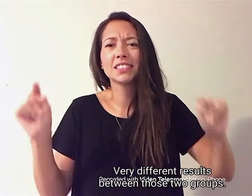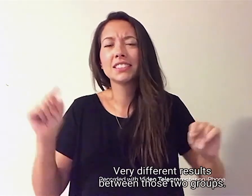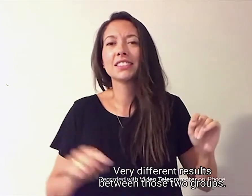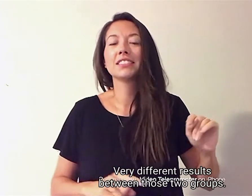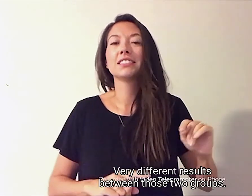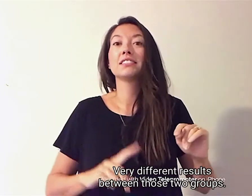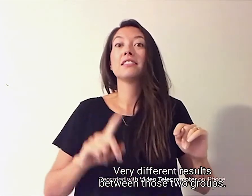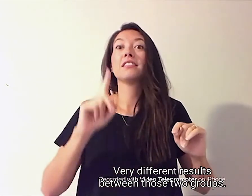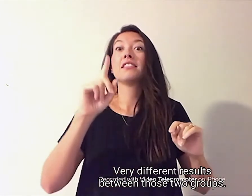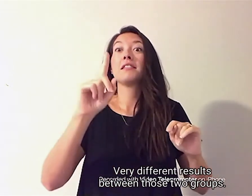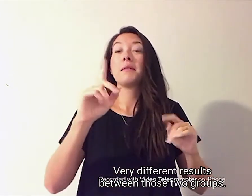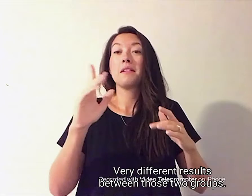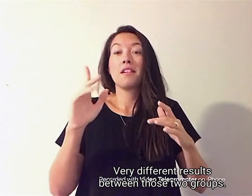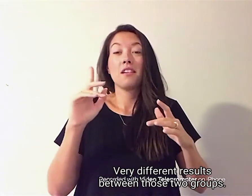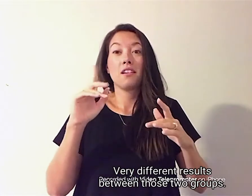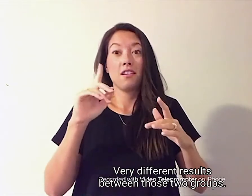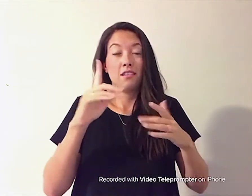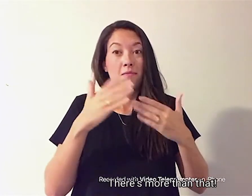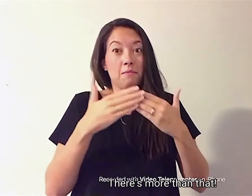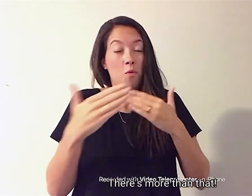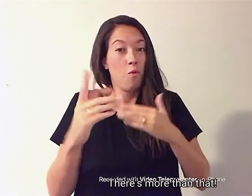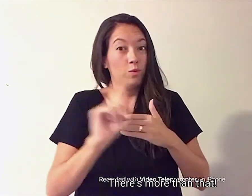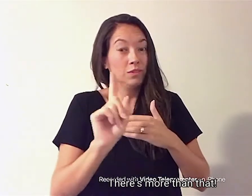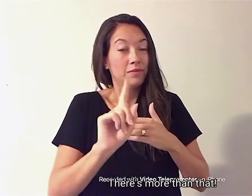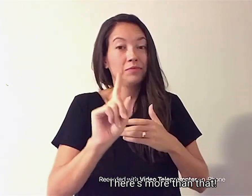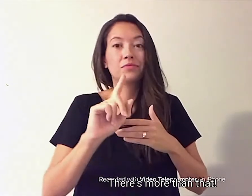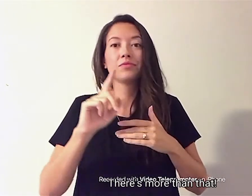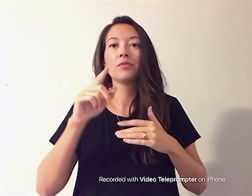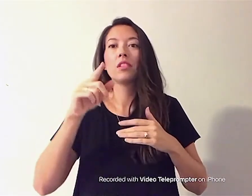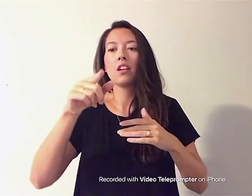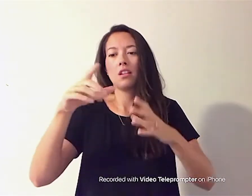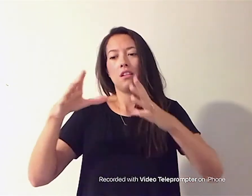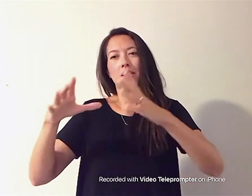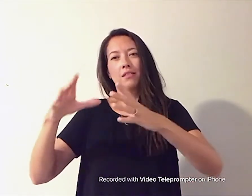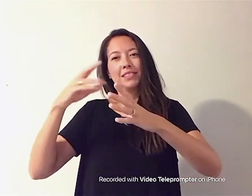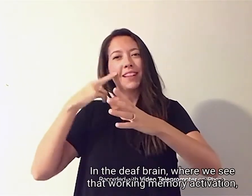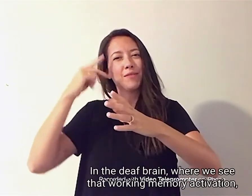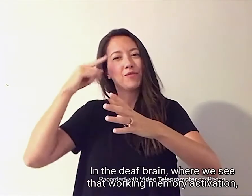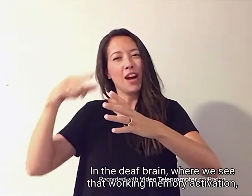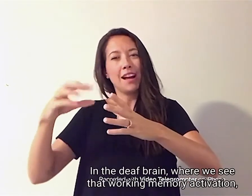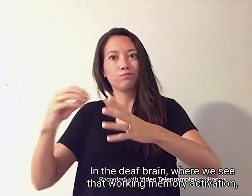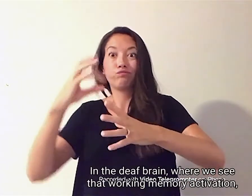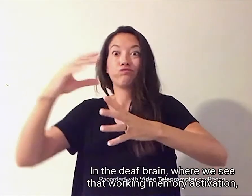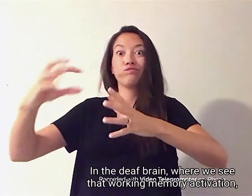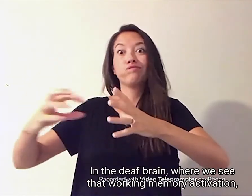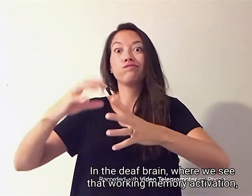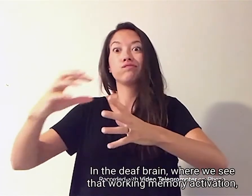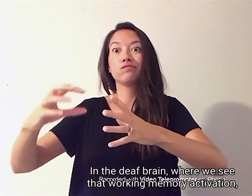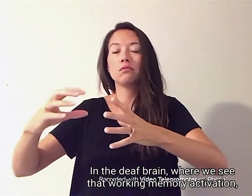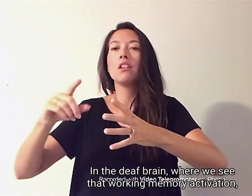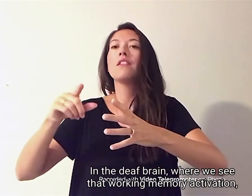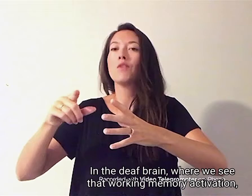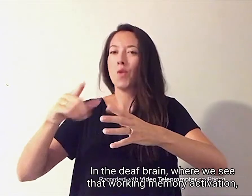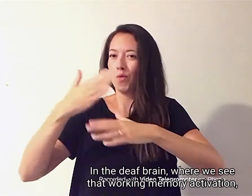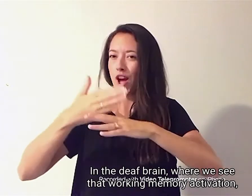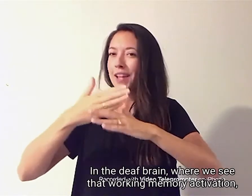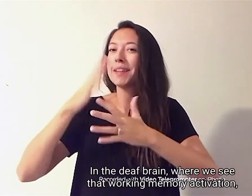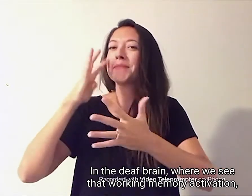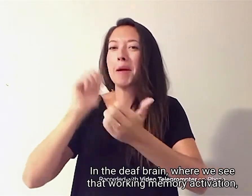different results between those two groups. And there's more than that. In the deaf brain, where we see that working memory